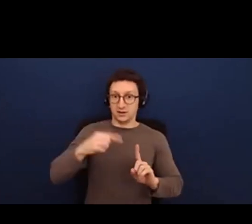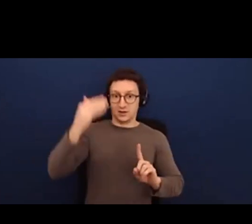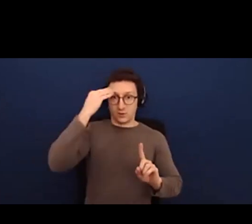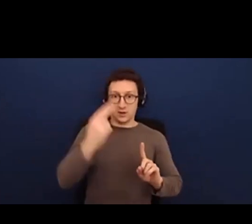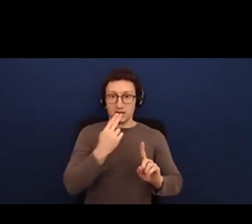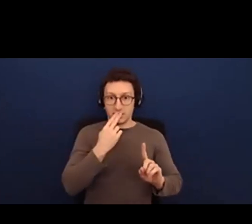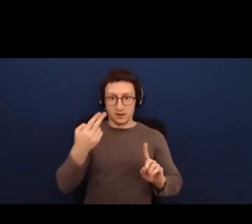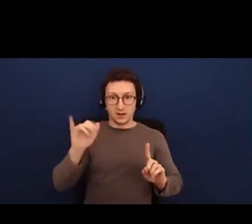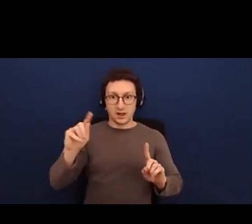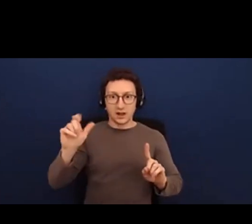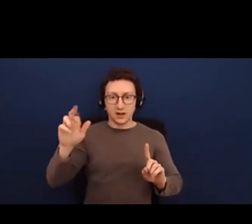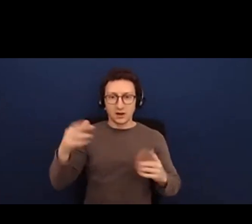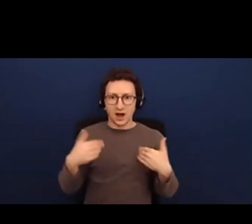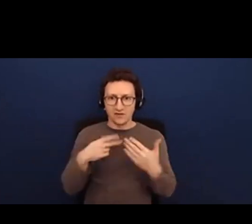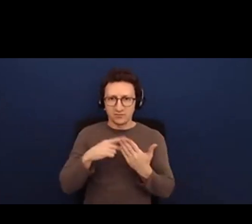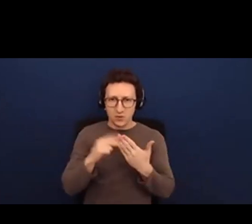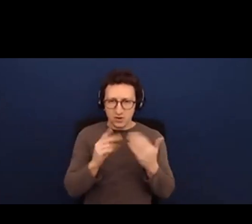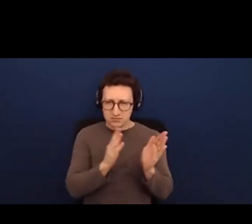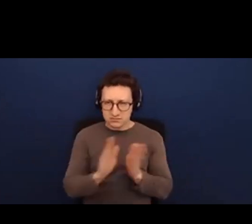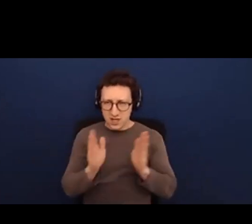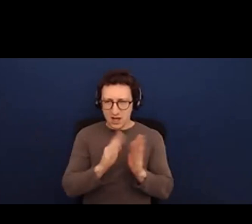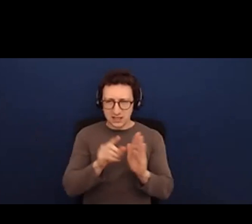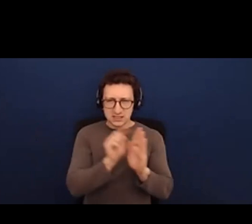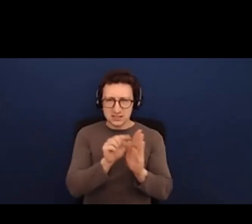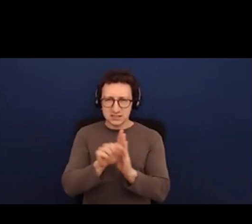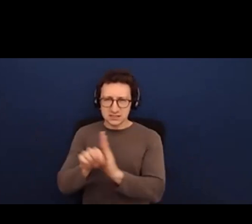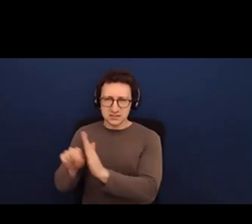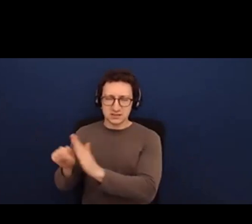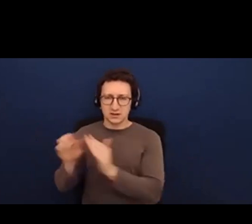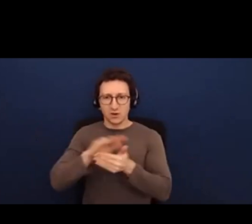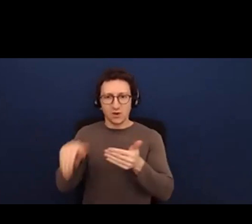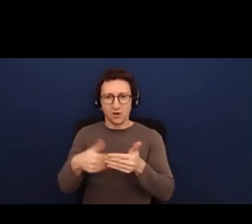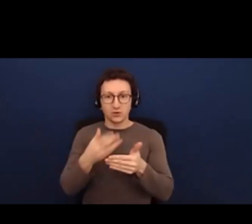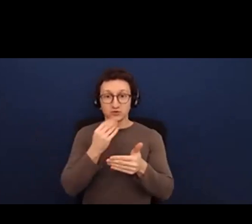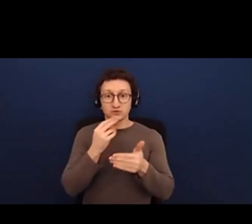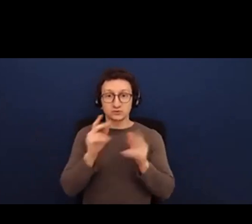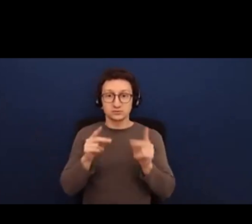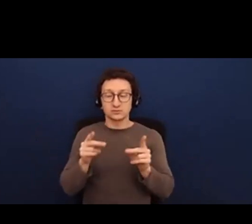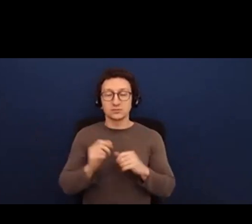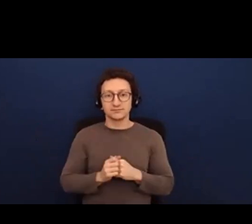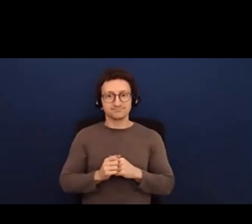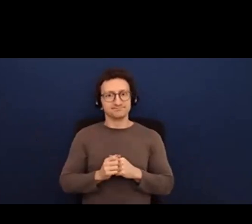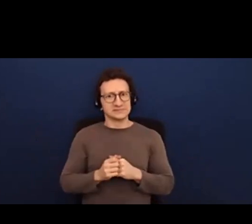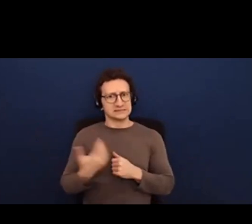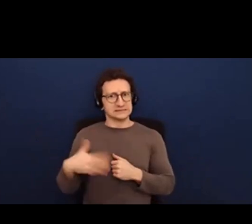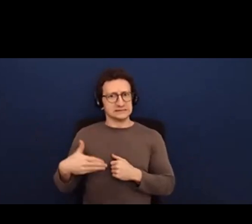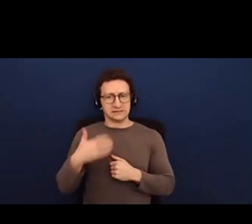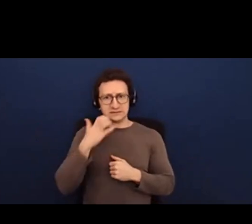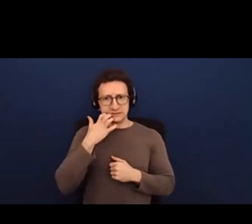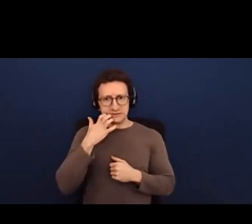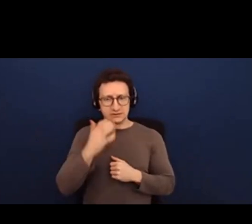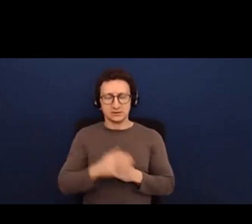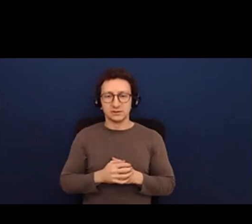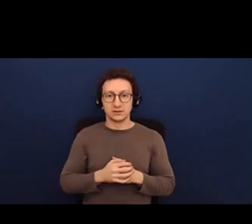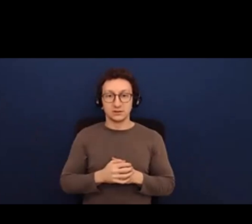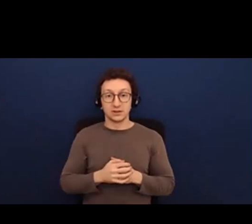and he was very, very concerned about that. But what occupies his mind most is the welfare